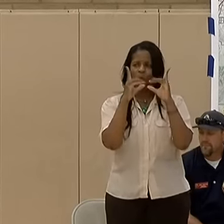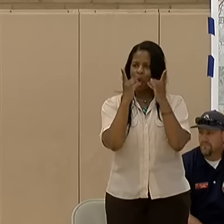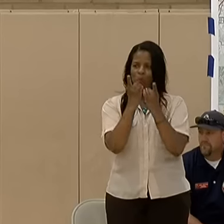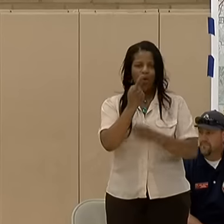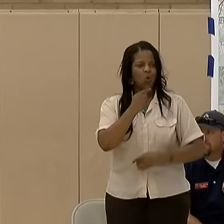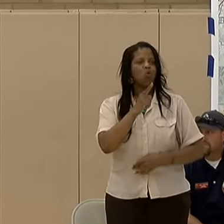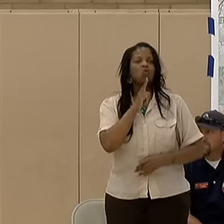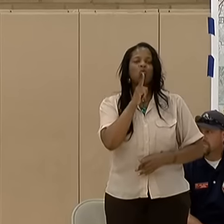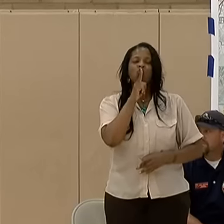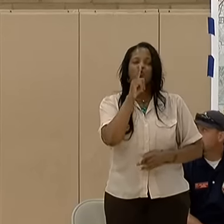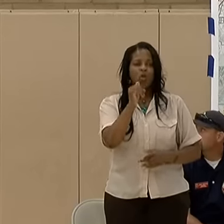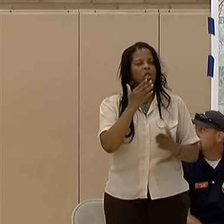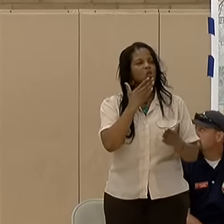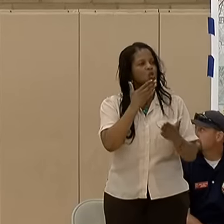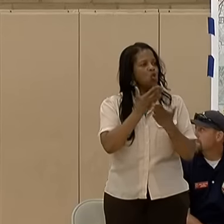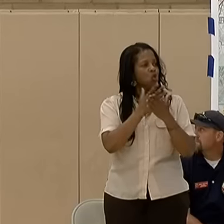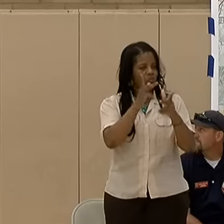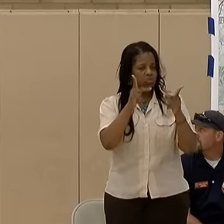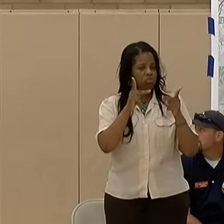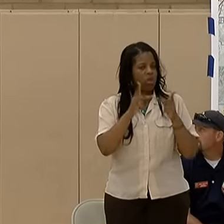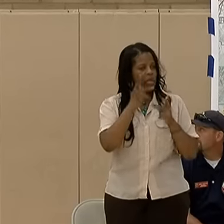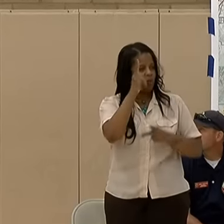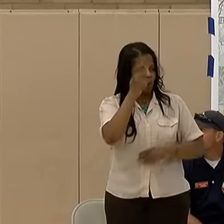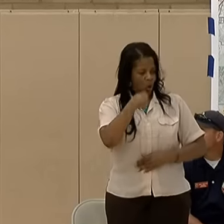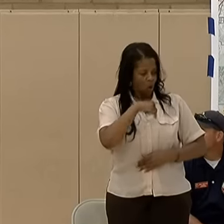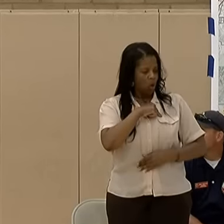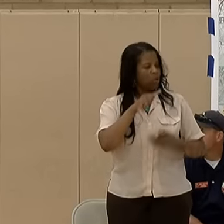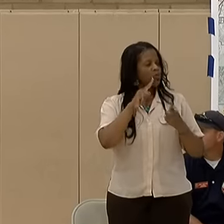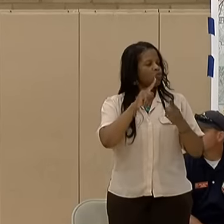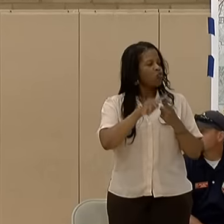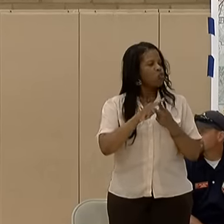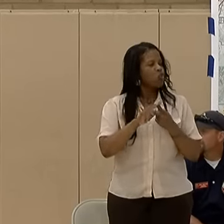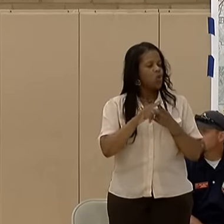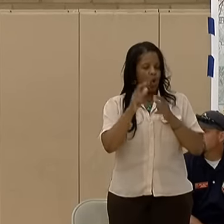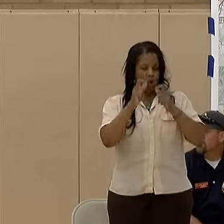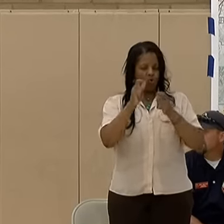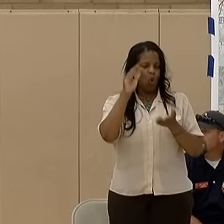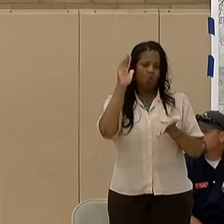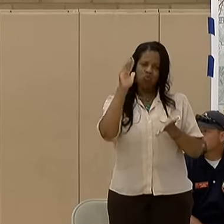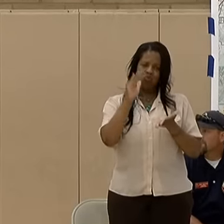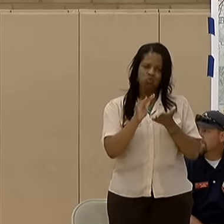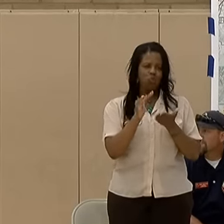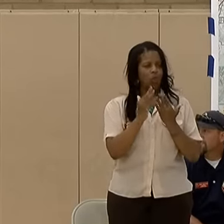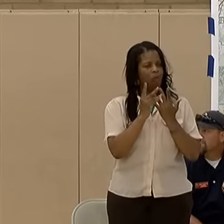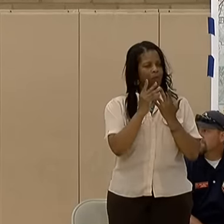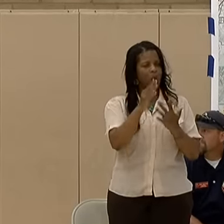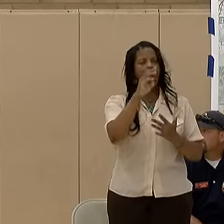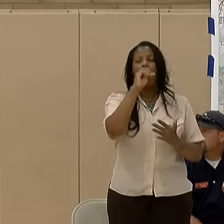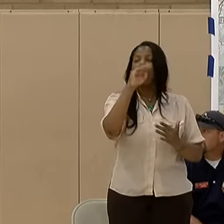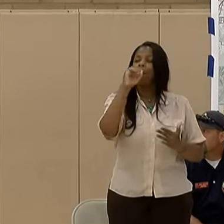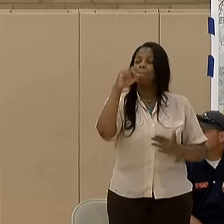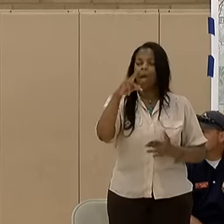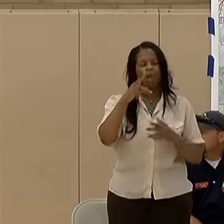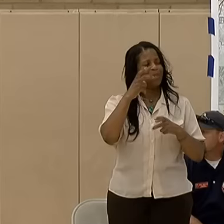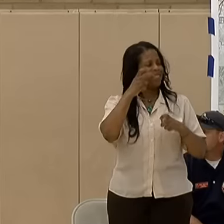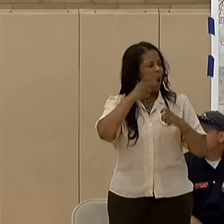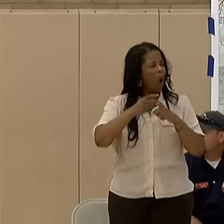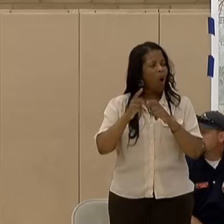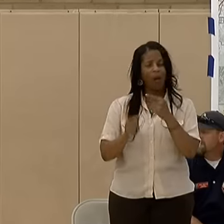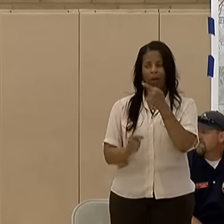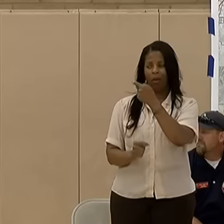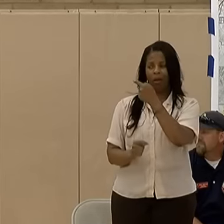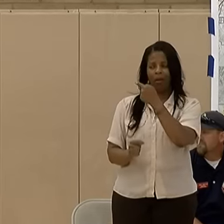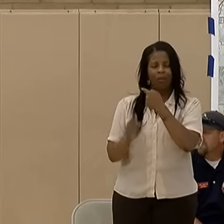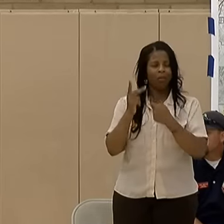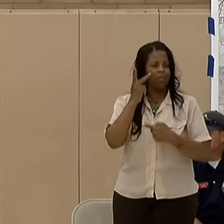us a good place to start our efforts in order to suppress this. So it worked out real well. The map is difficult to see. I will stay up